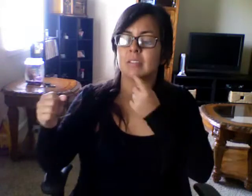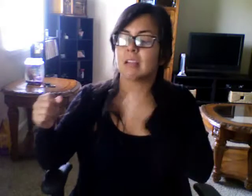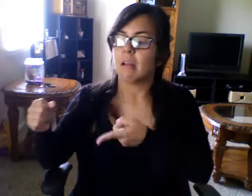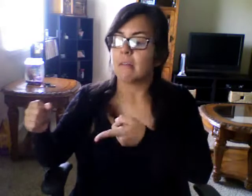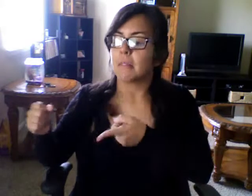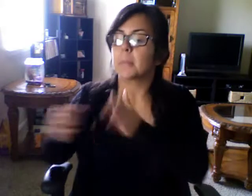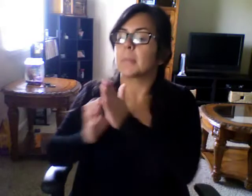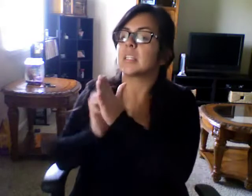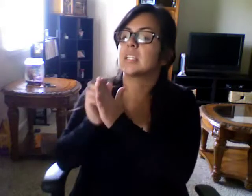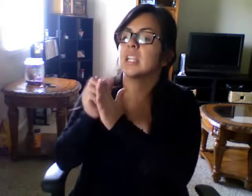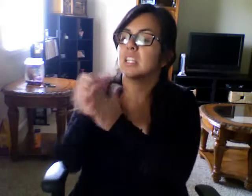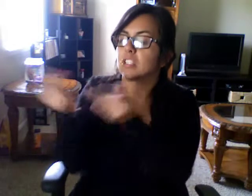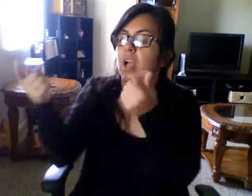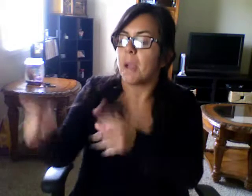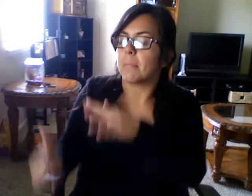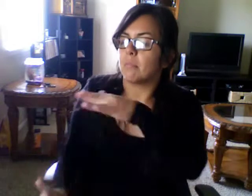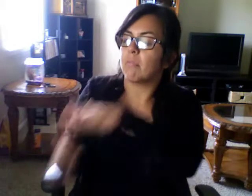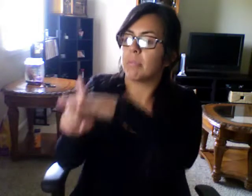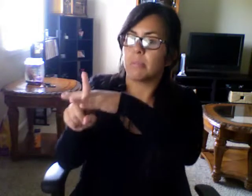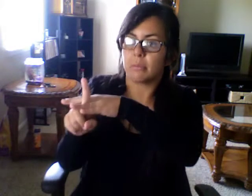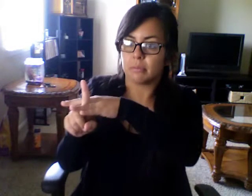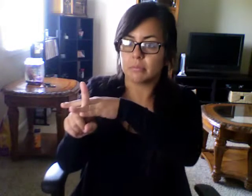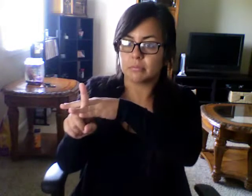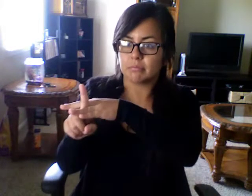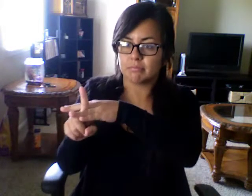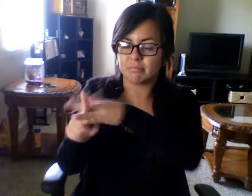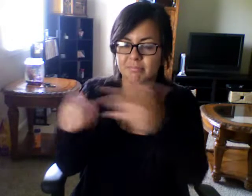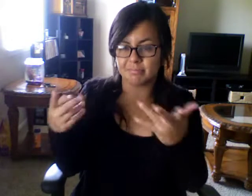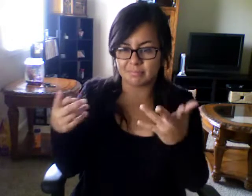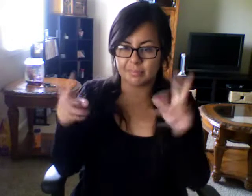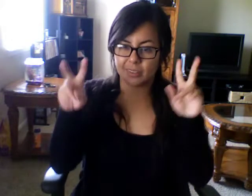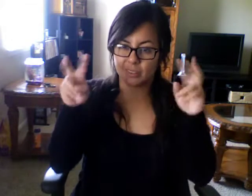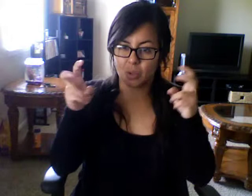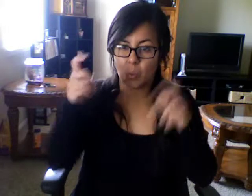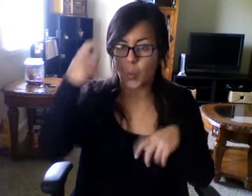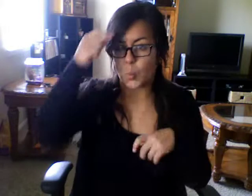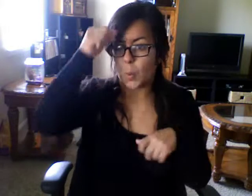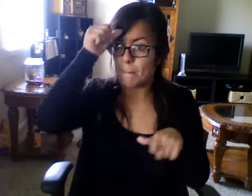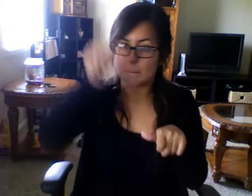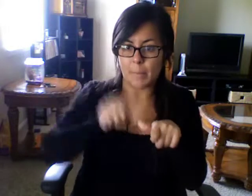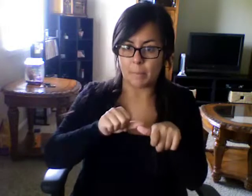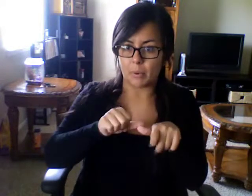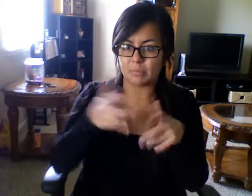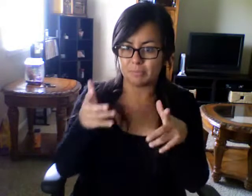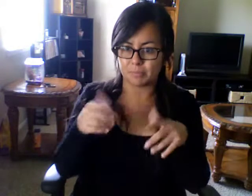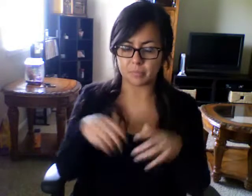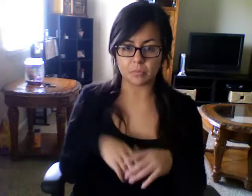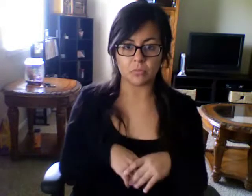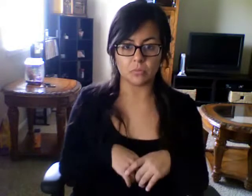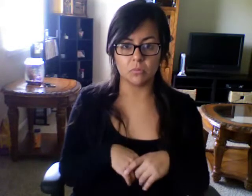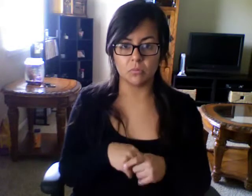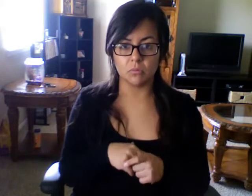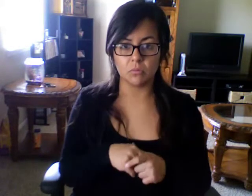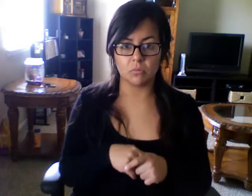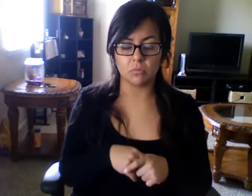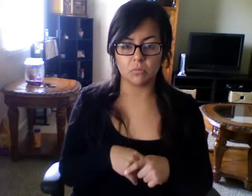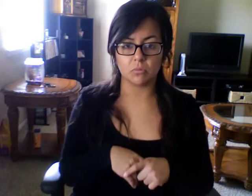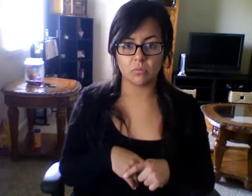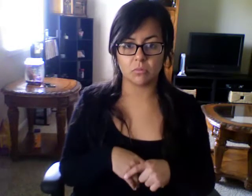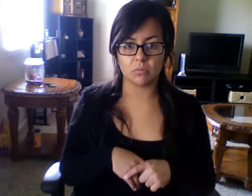so-called bromodomains. So we developed an idea, a rationale, that perhaps if we made a molecule that prevented the post-it note